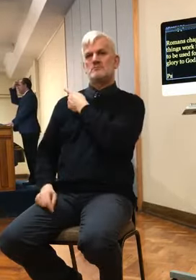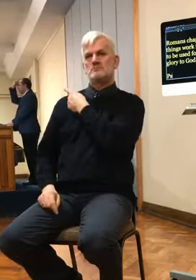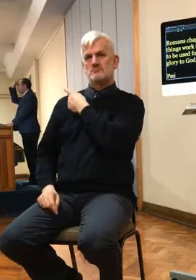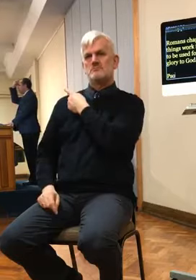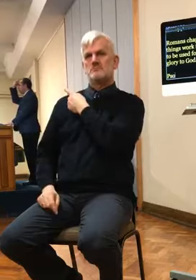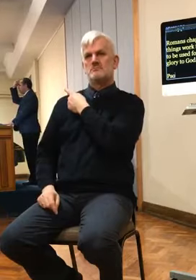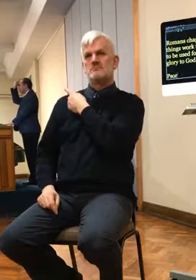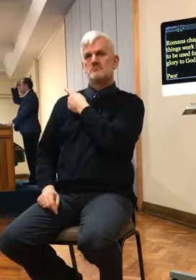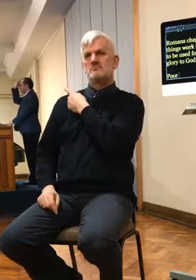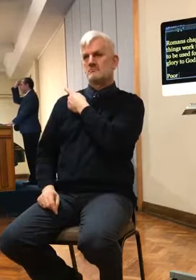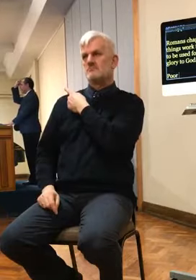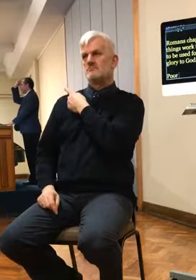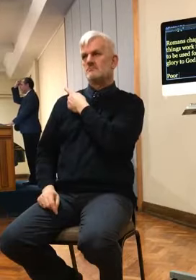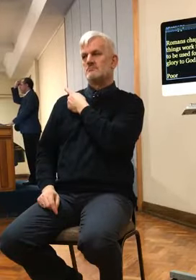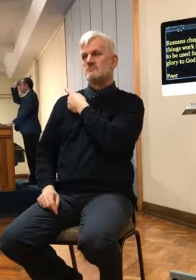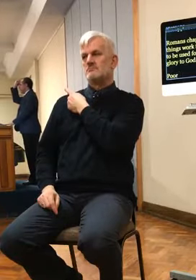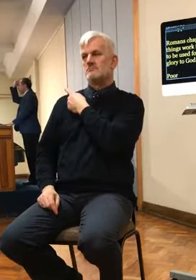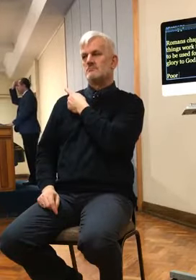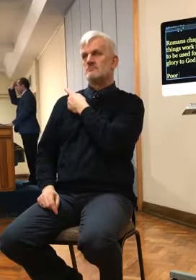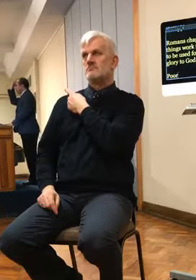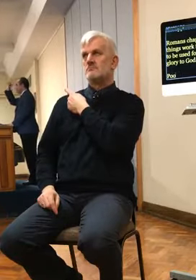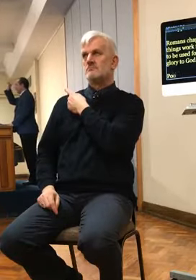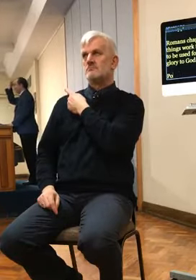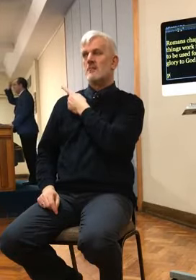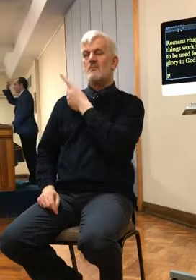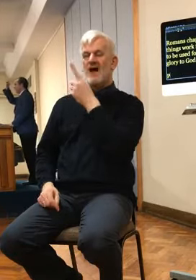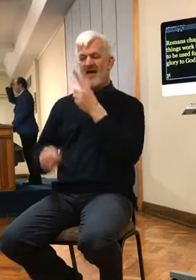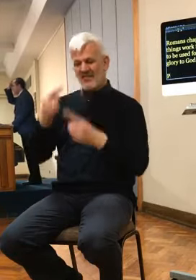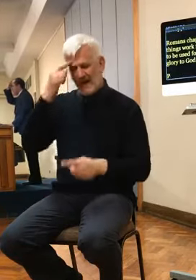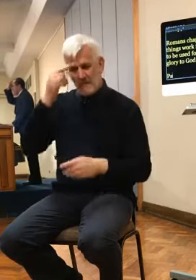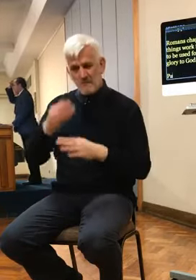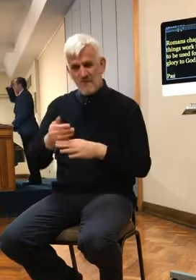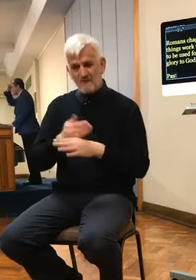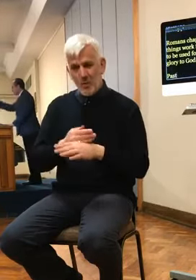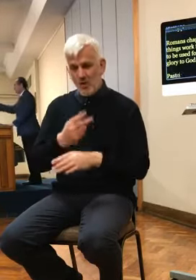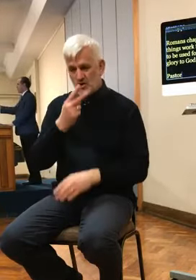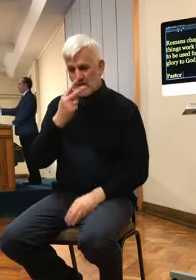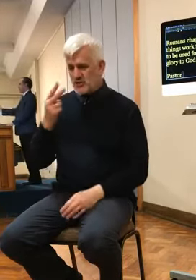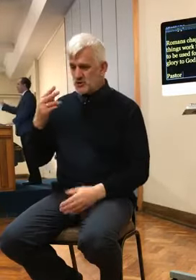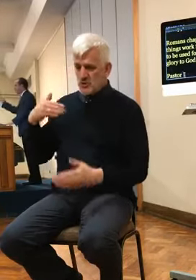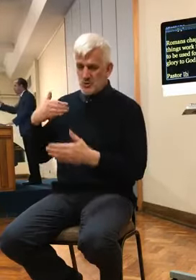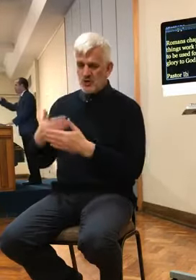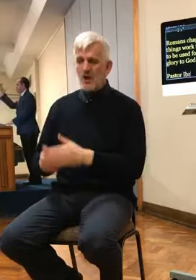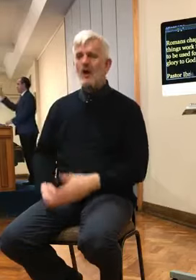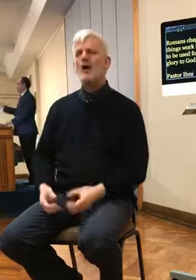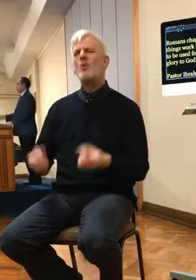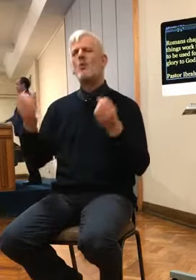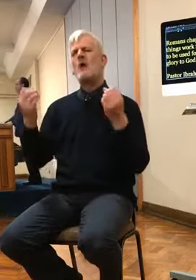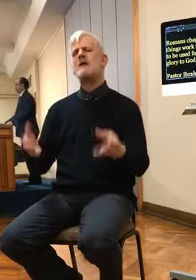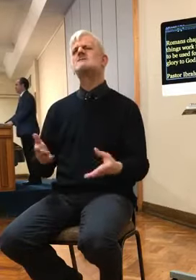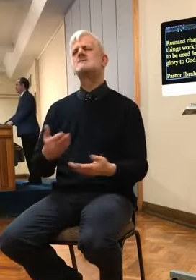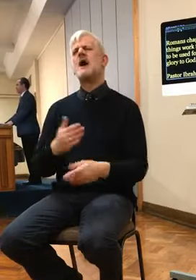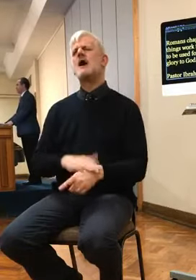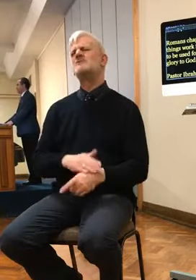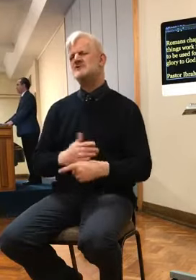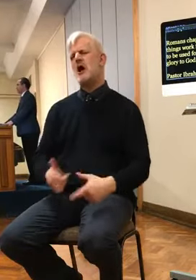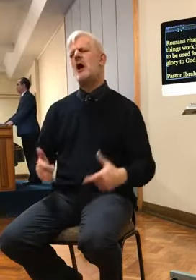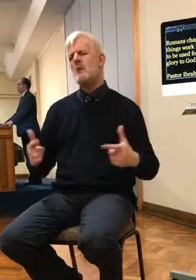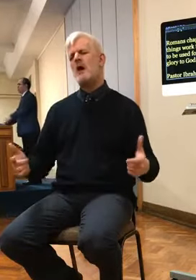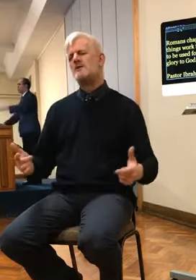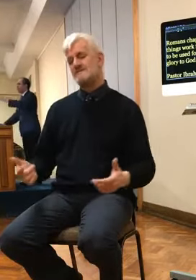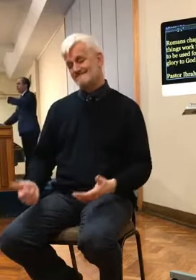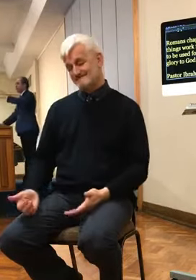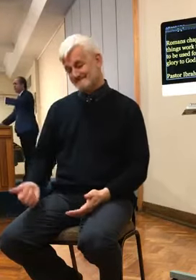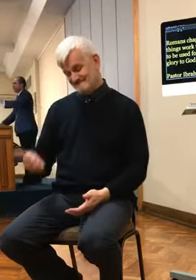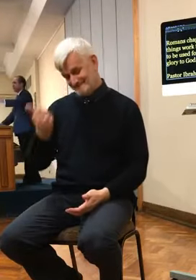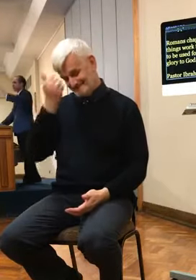sometimes I weep, I said I wasted a lot of time prior to my conversion.